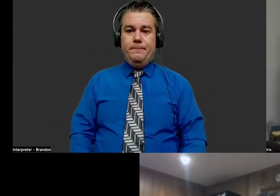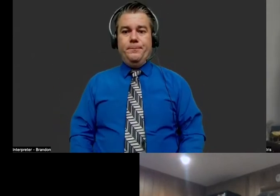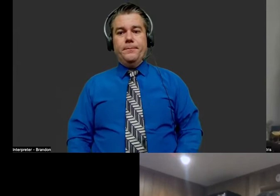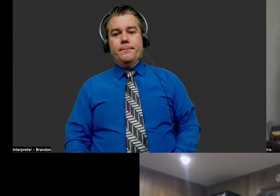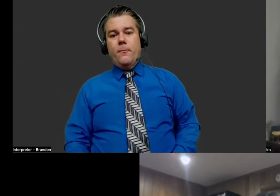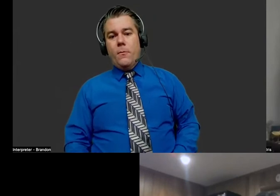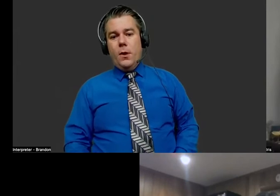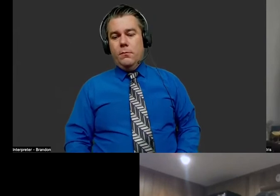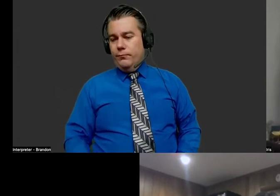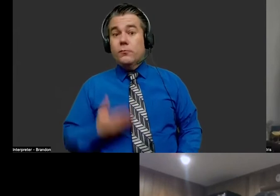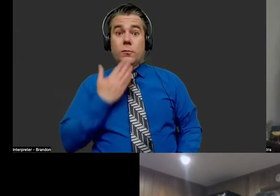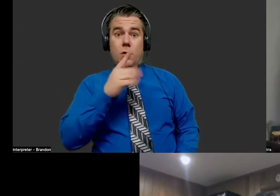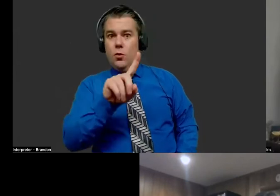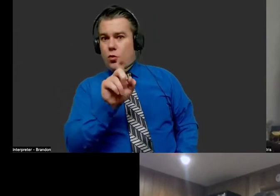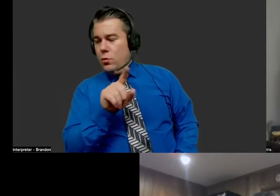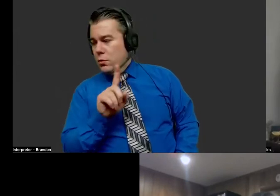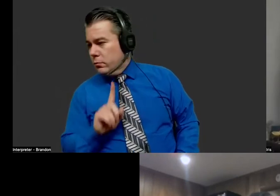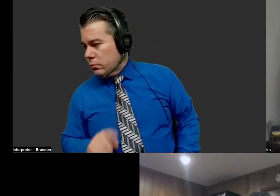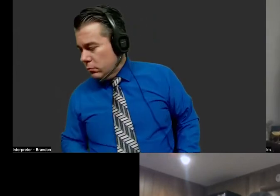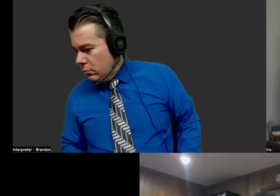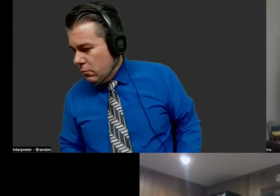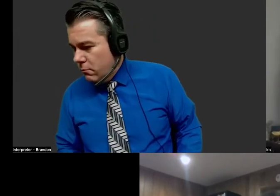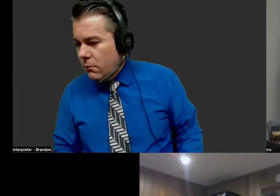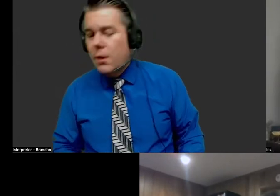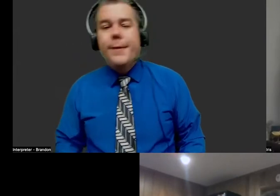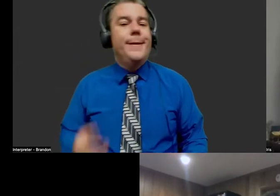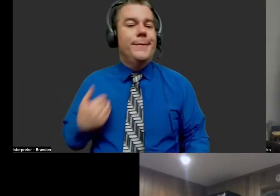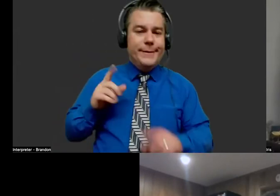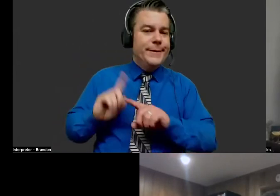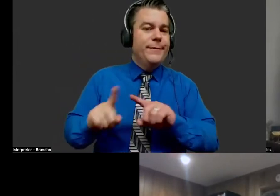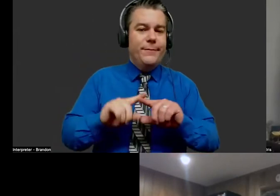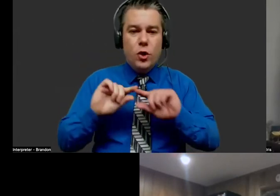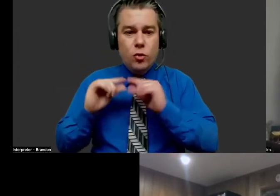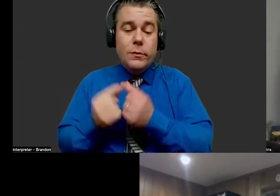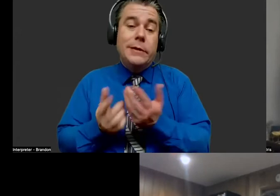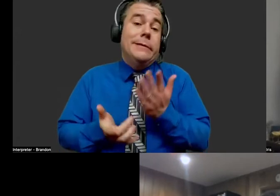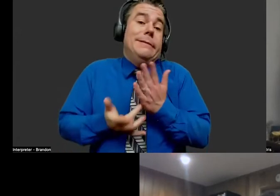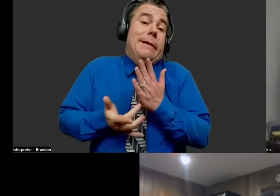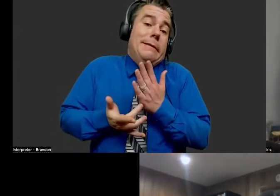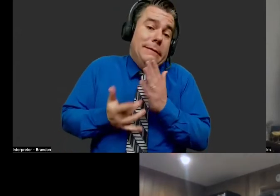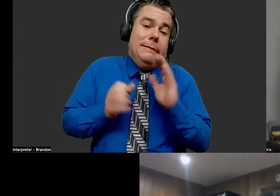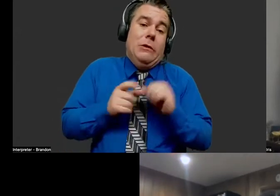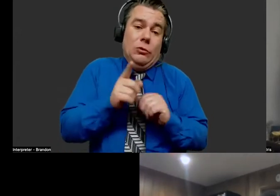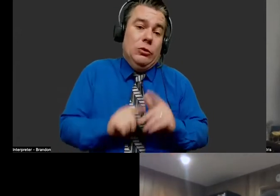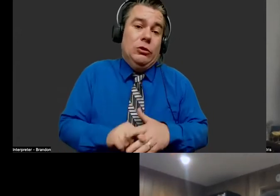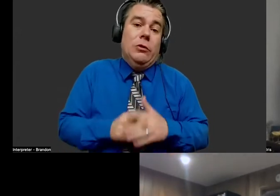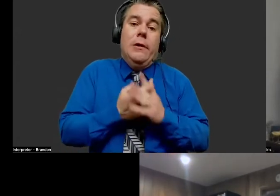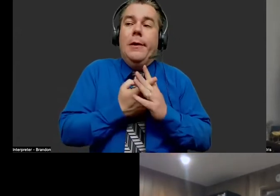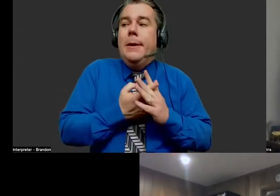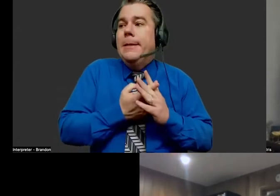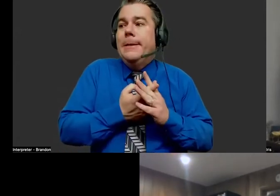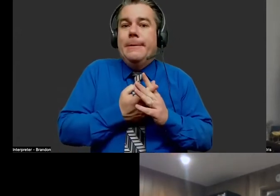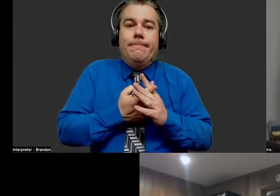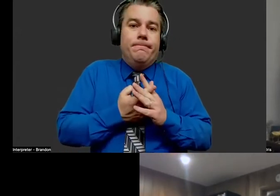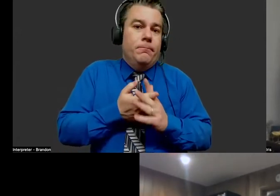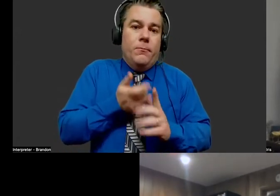That's a really great question. So there's different groups. I mean, technically you could start it,